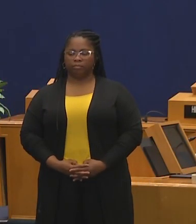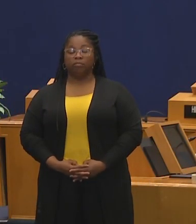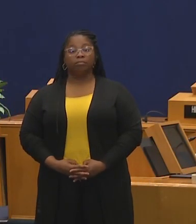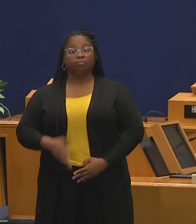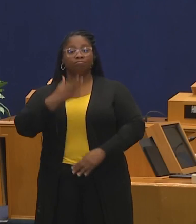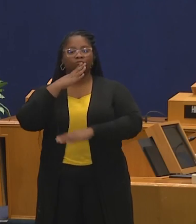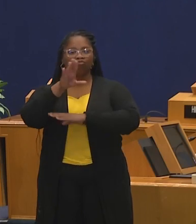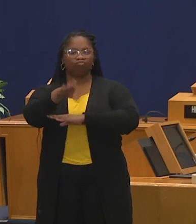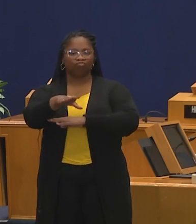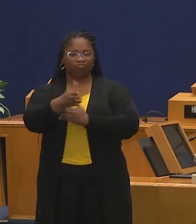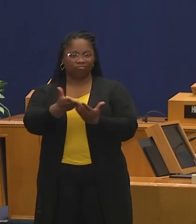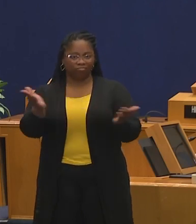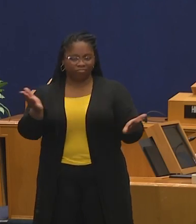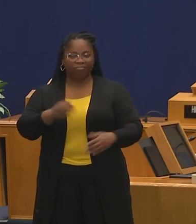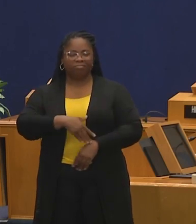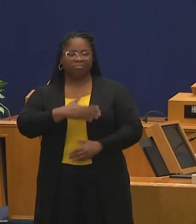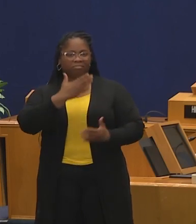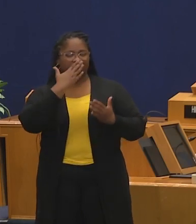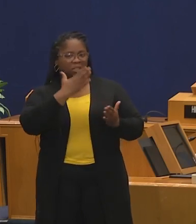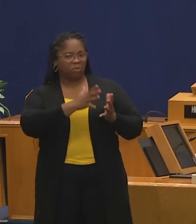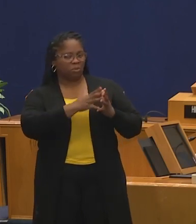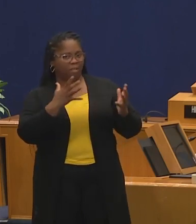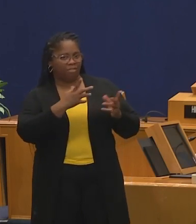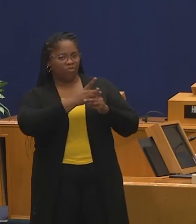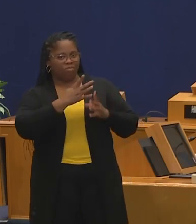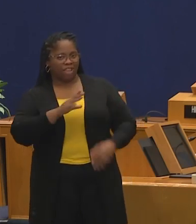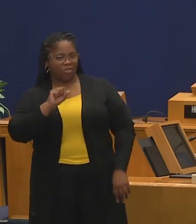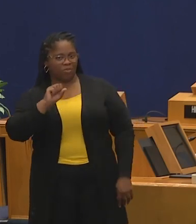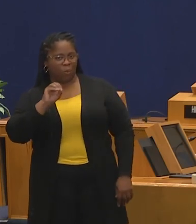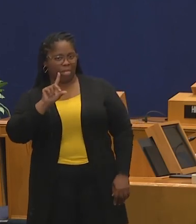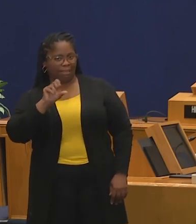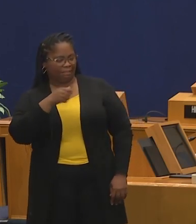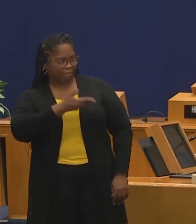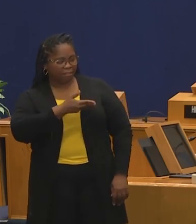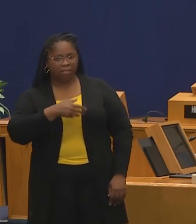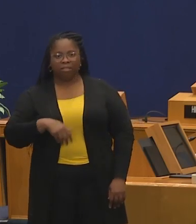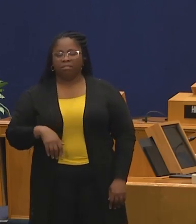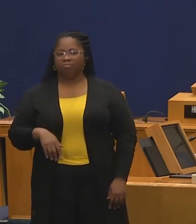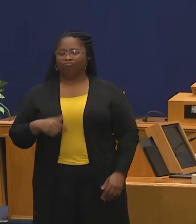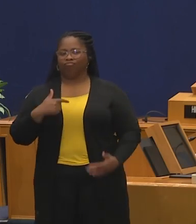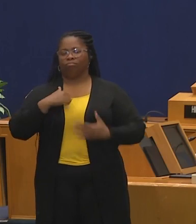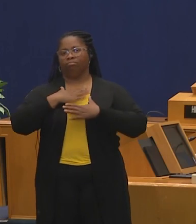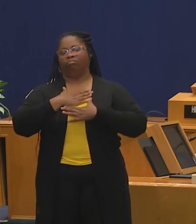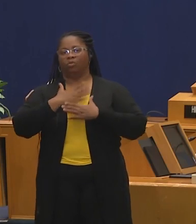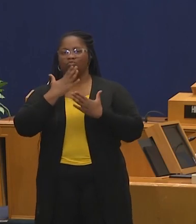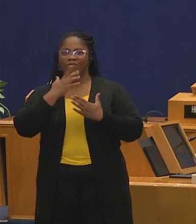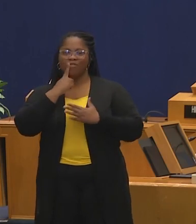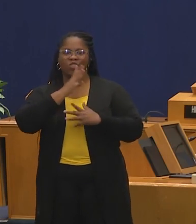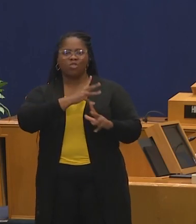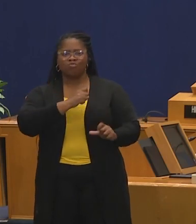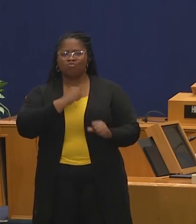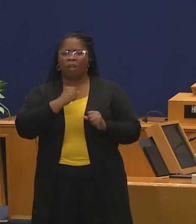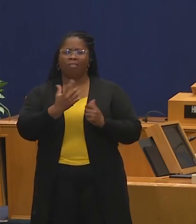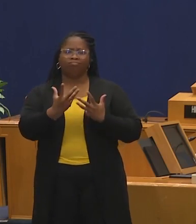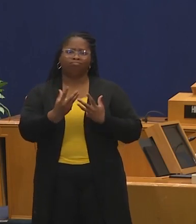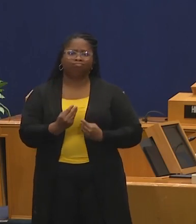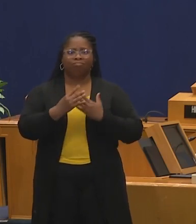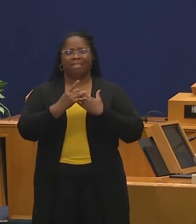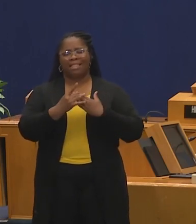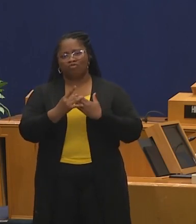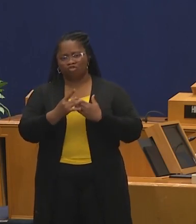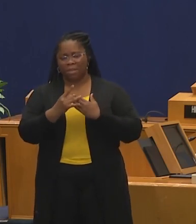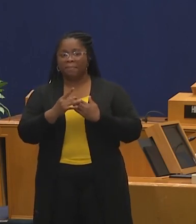Good afternoon, everyone, and thank you so much, Supervisor Solis. I'm grateful for your strong and compassionate leadership,